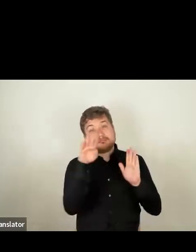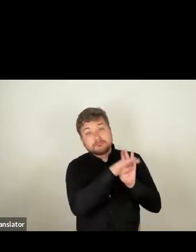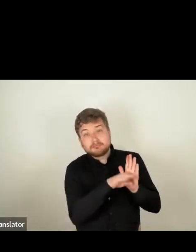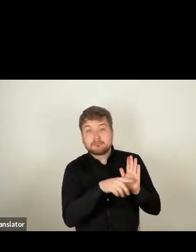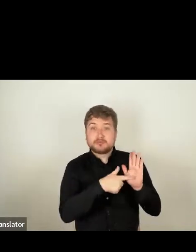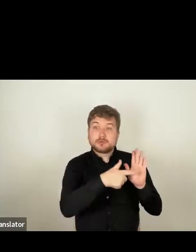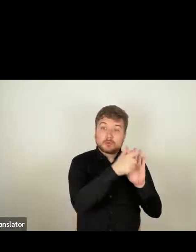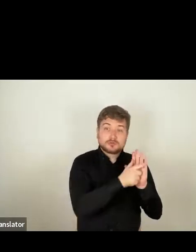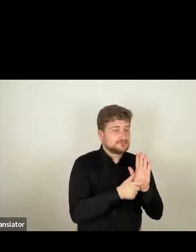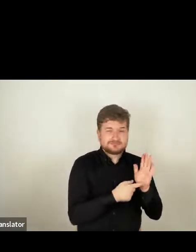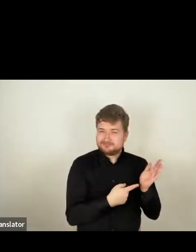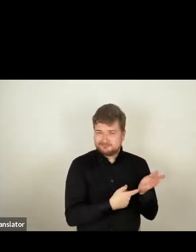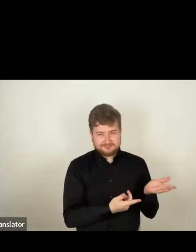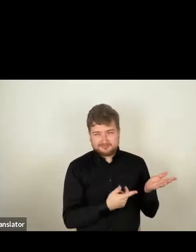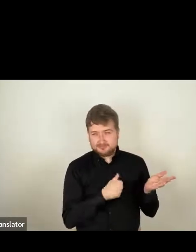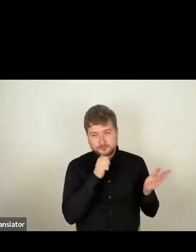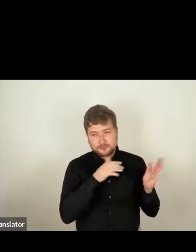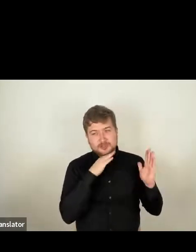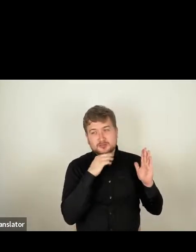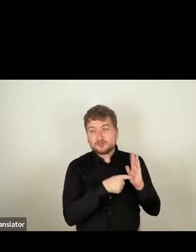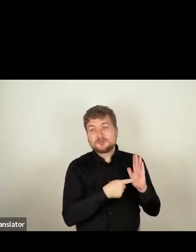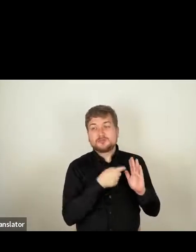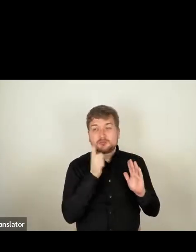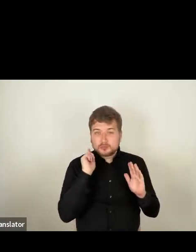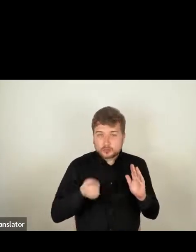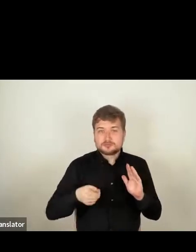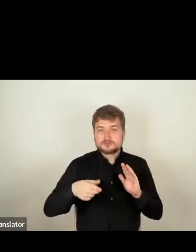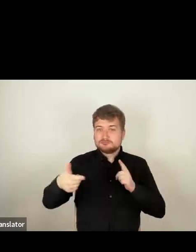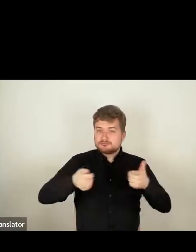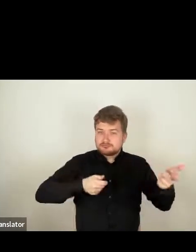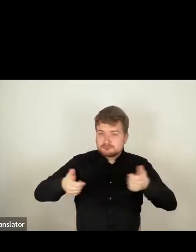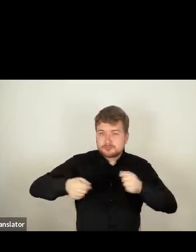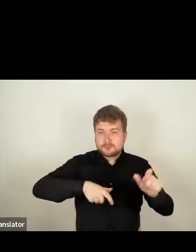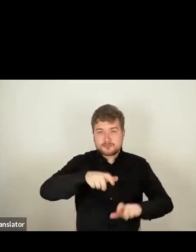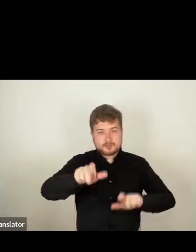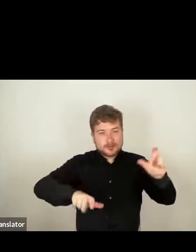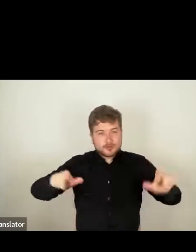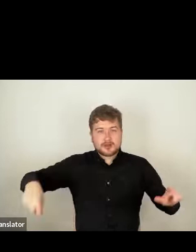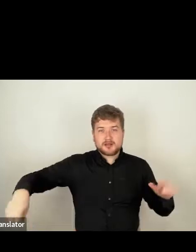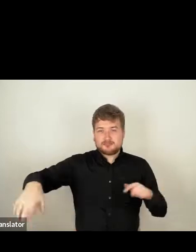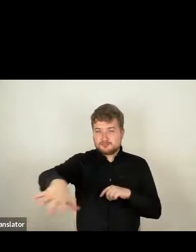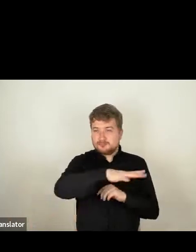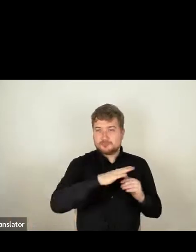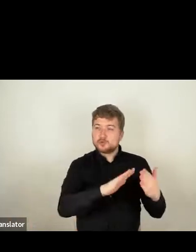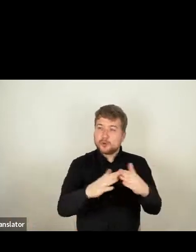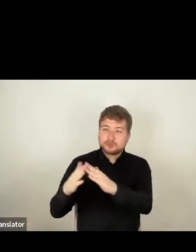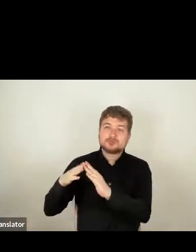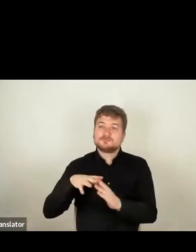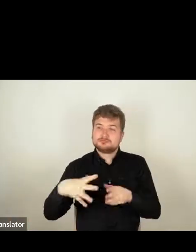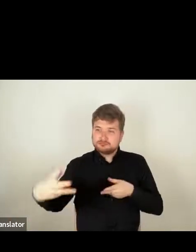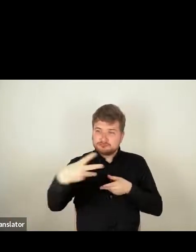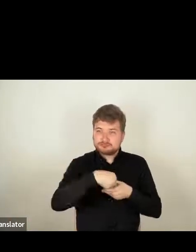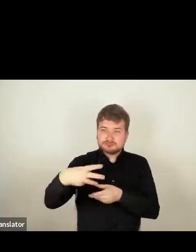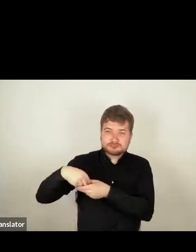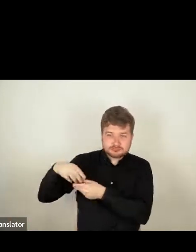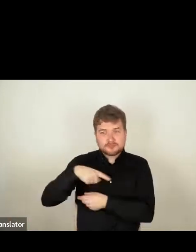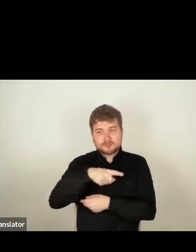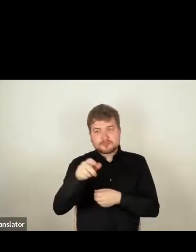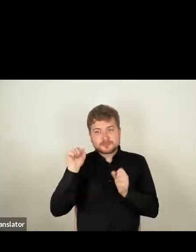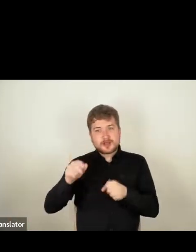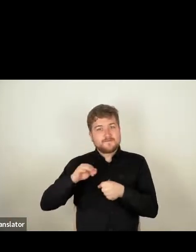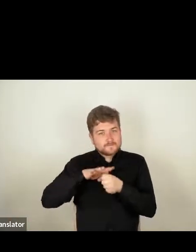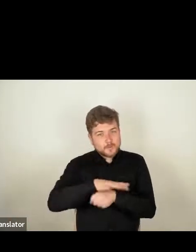out and involve civil society in legislation, decision-making of policies and programs. And we need to